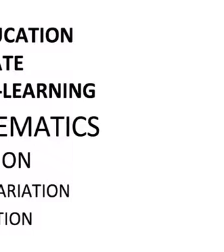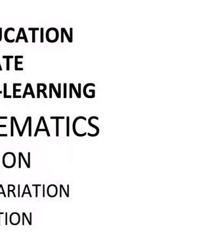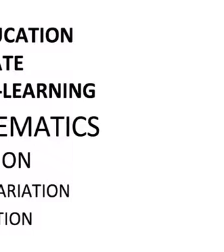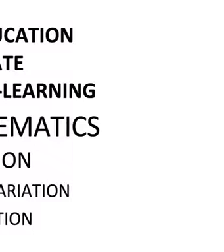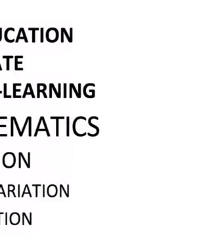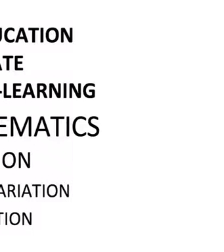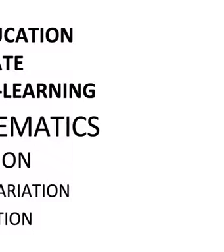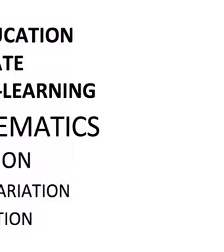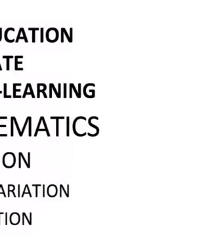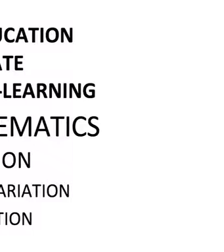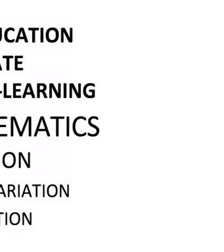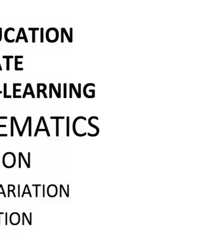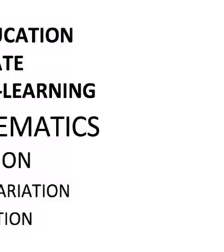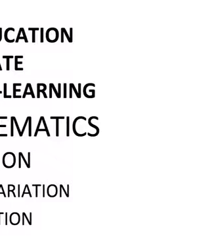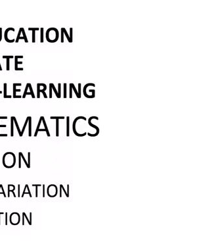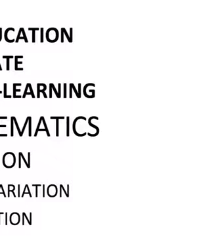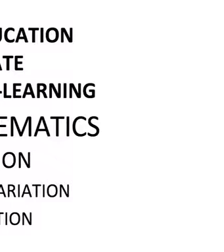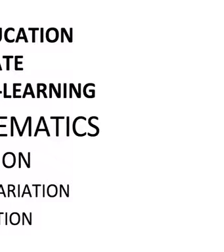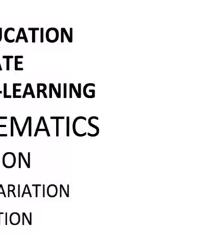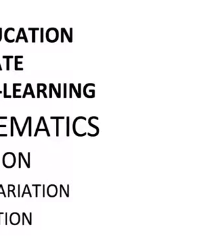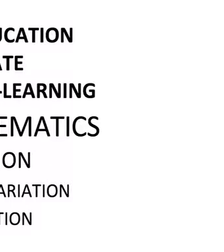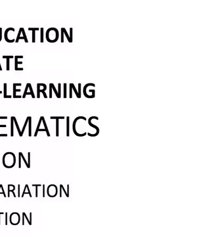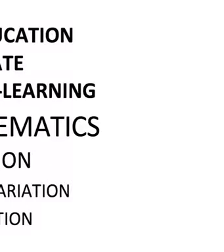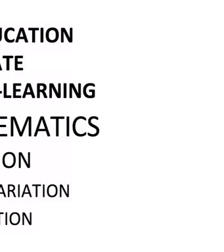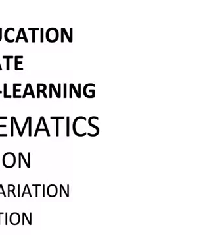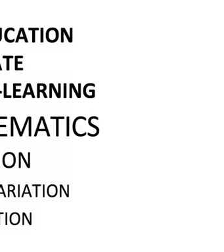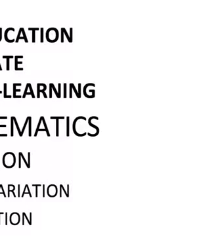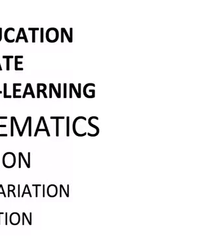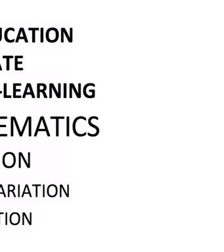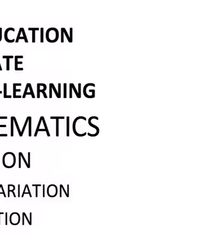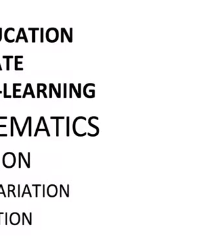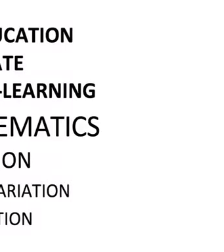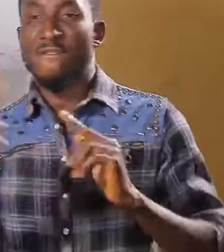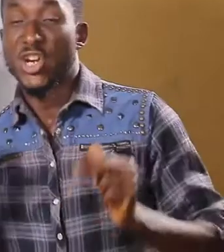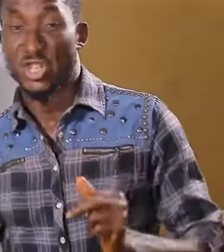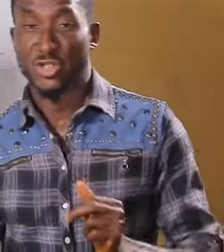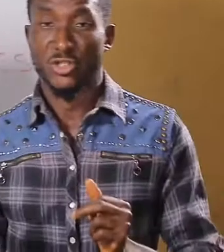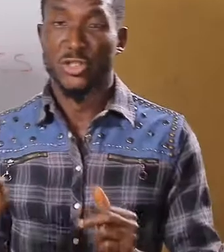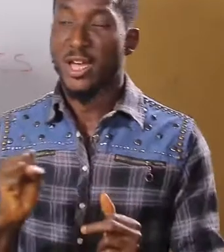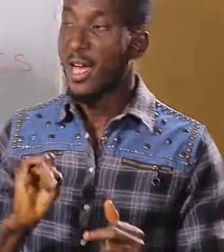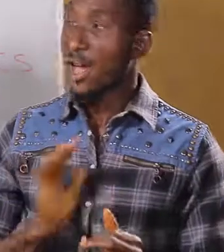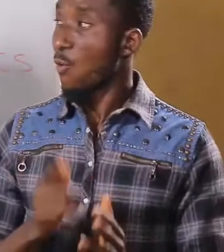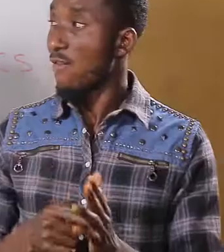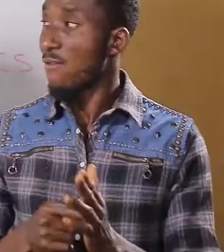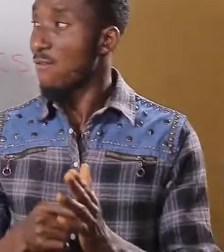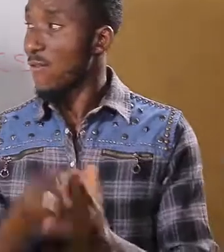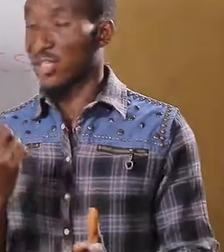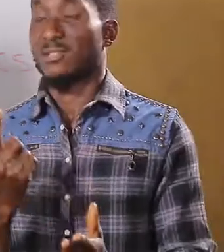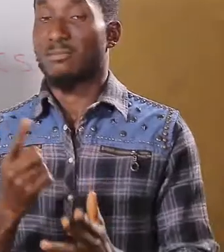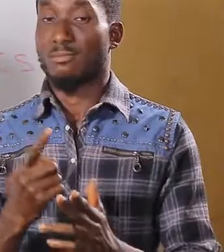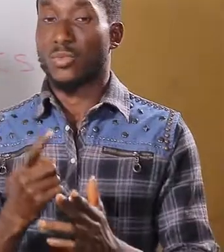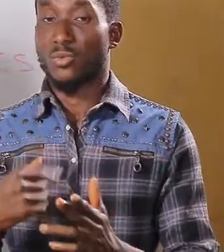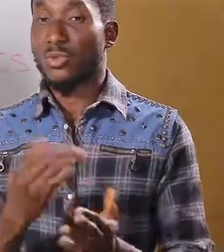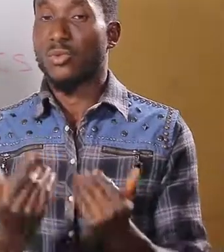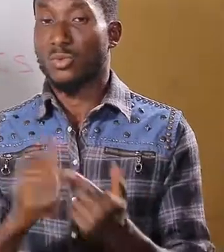discussion will be specifically on direct variation. First, let's see the introductory